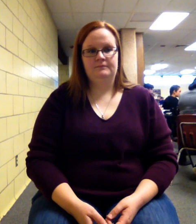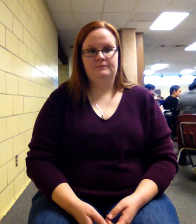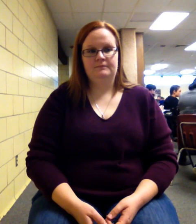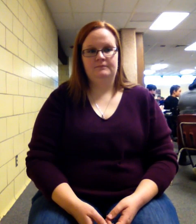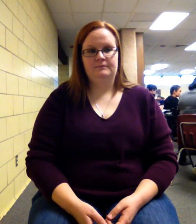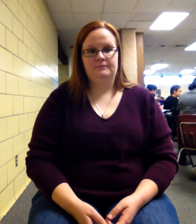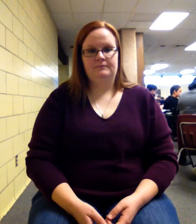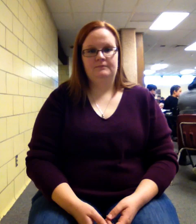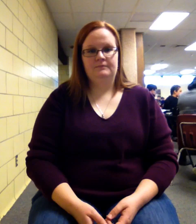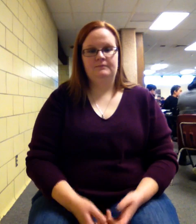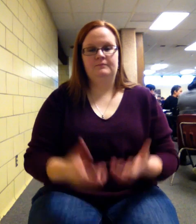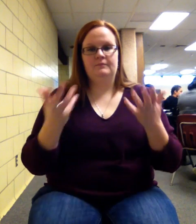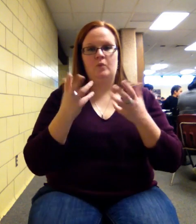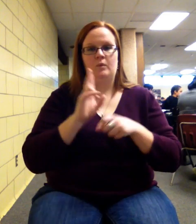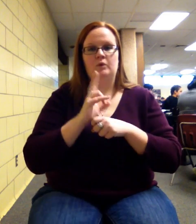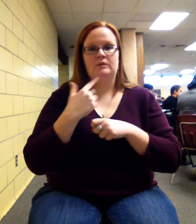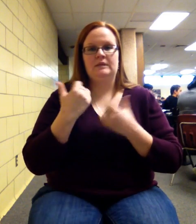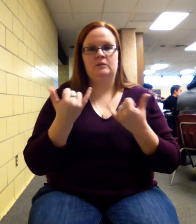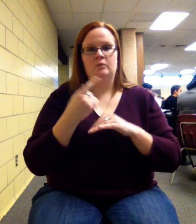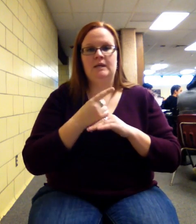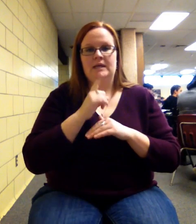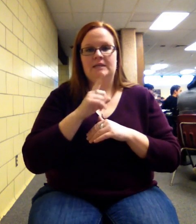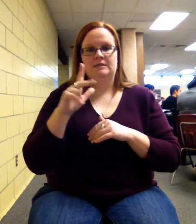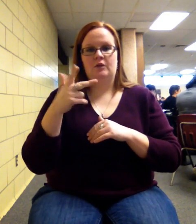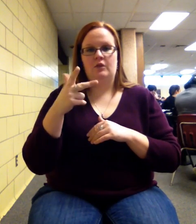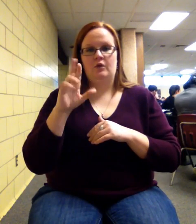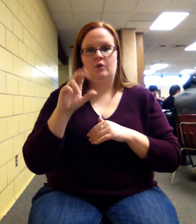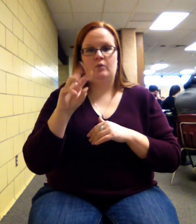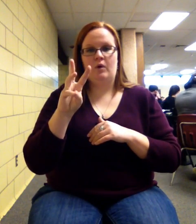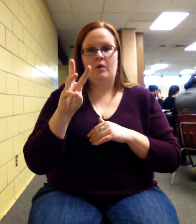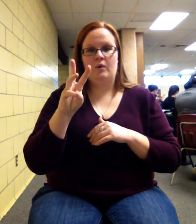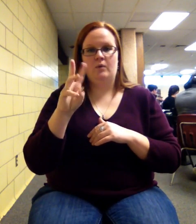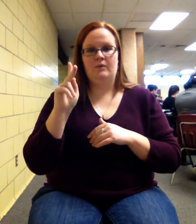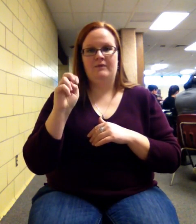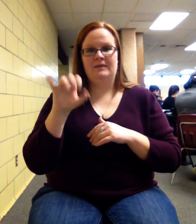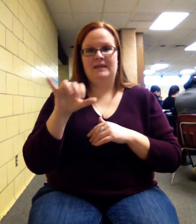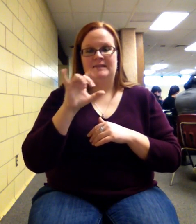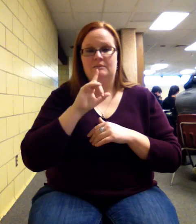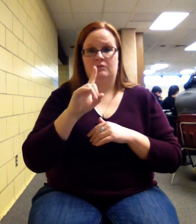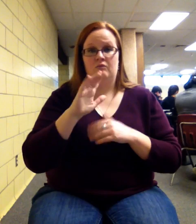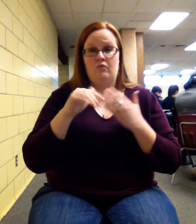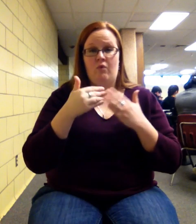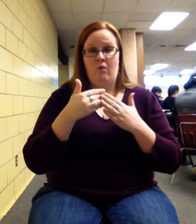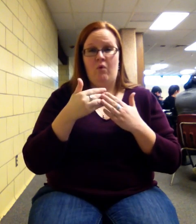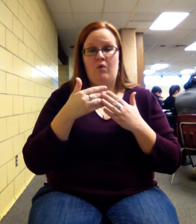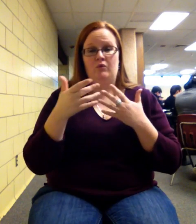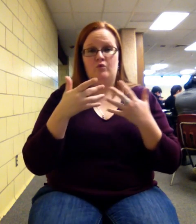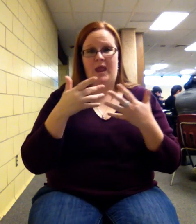What we're using today is the third row of keys that are all gray. The third row of keys that are all